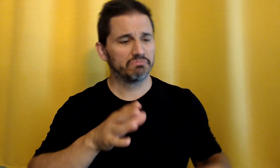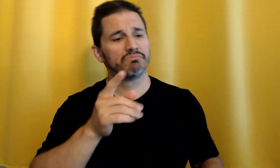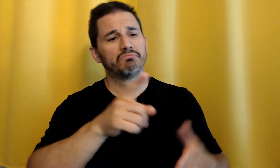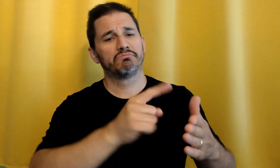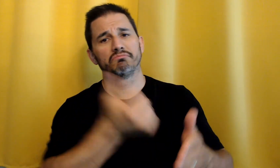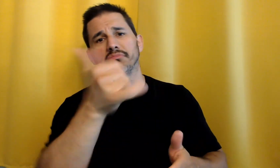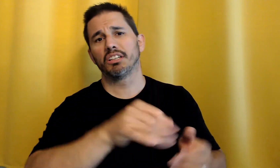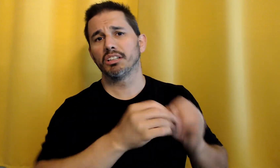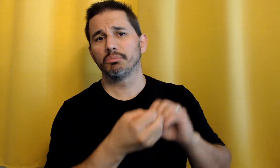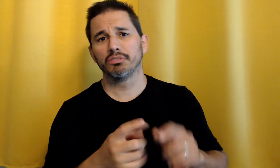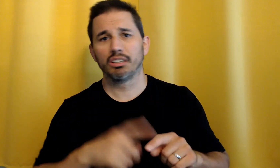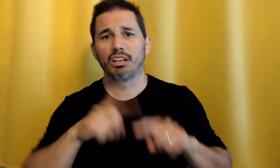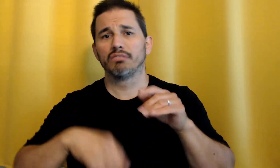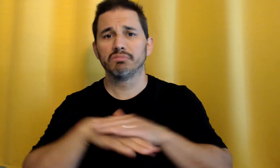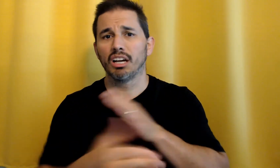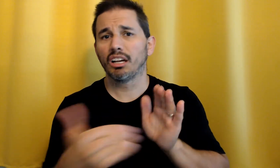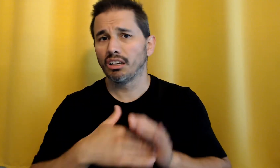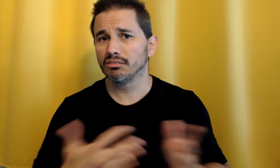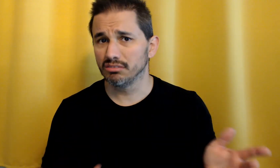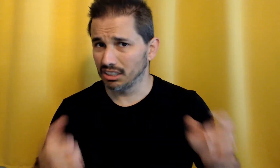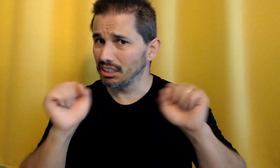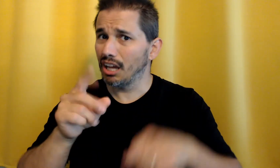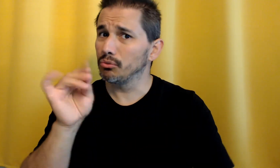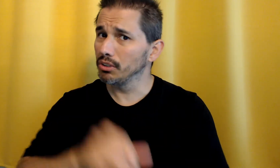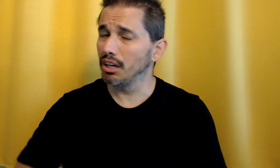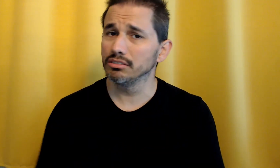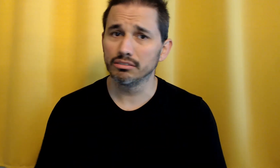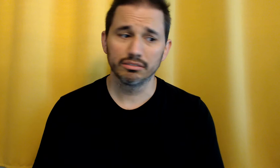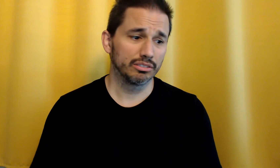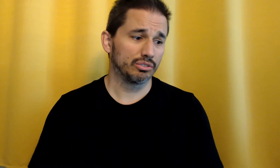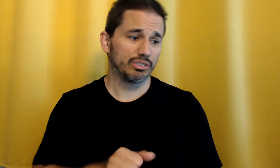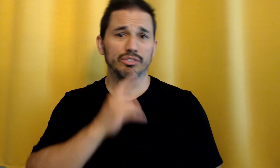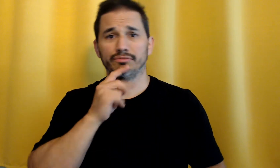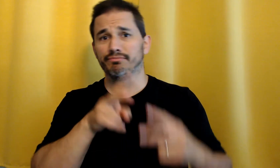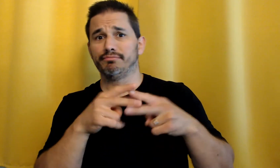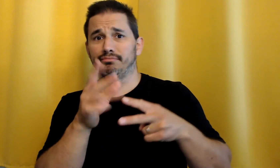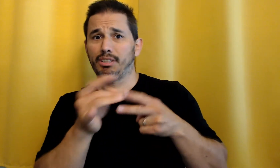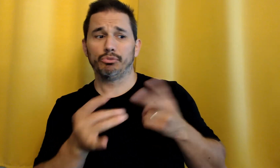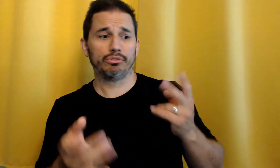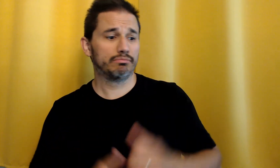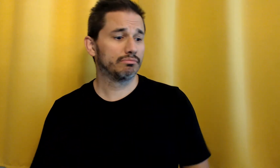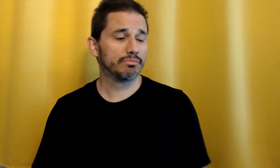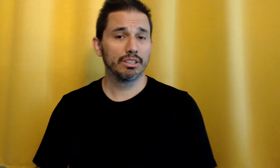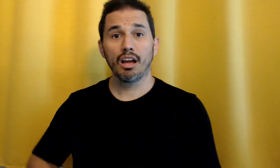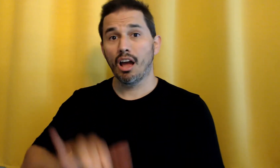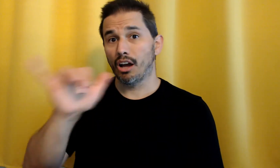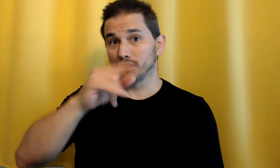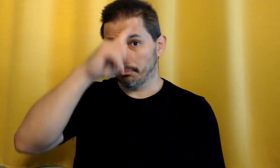them. And then, whenever they're done that and you arrive home from your holidays, you can remove that temporary password.